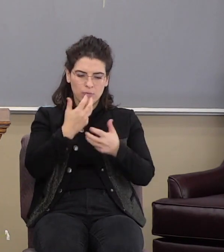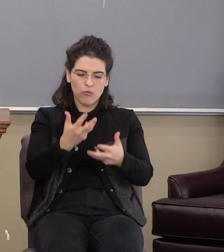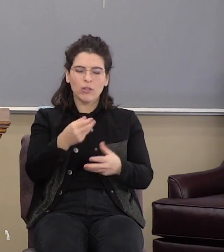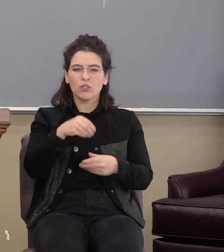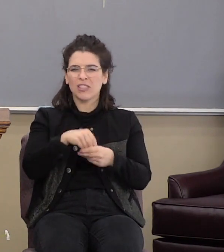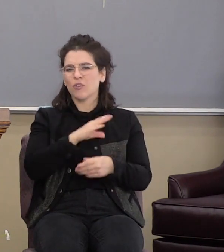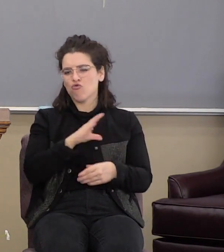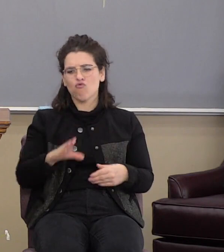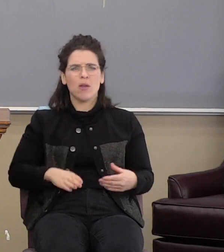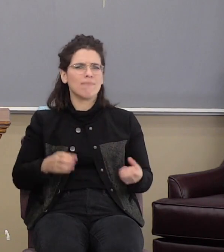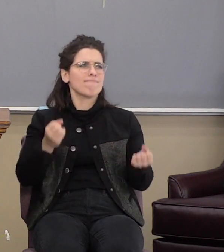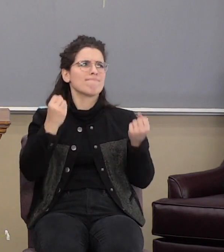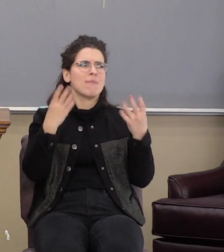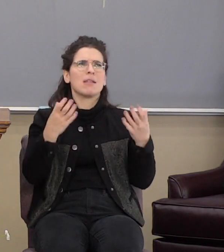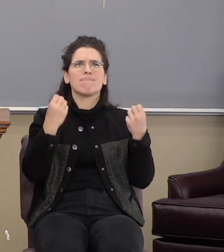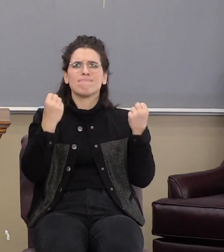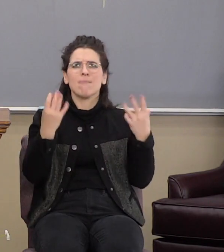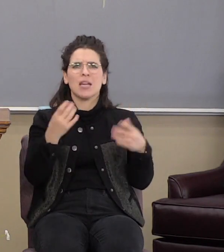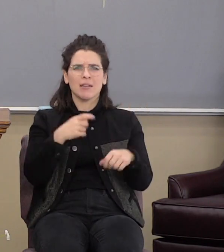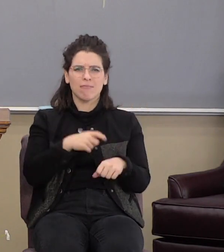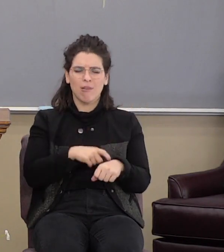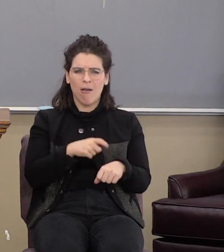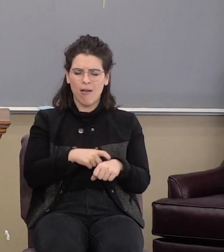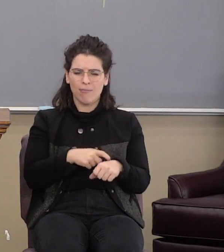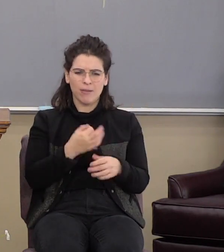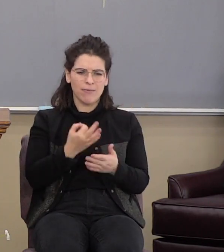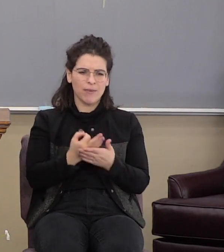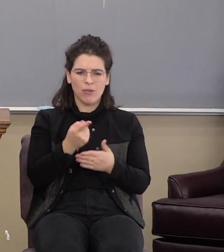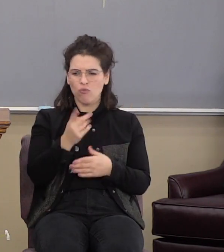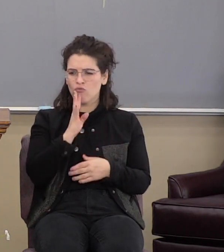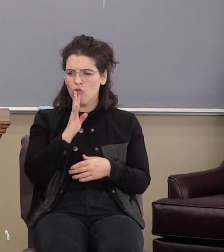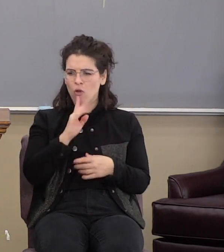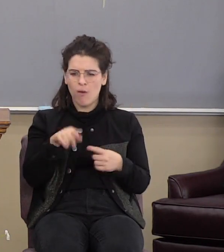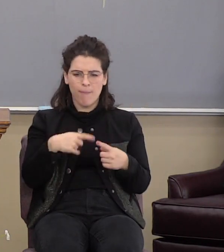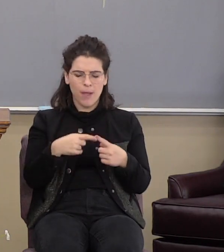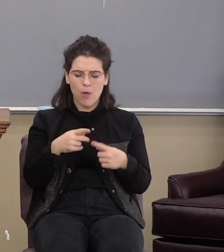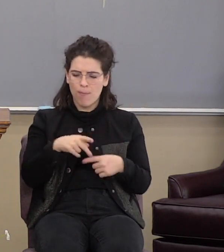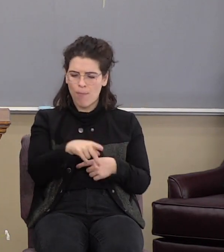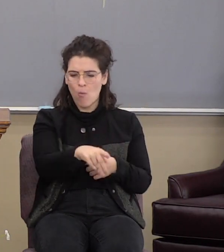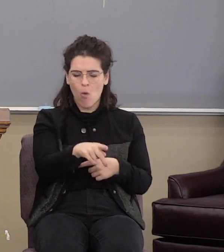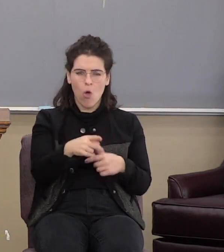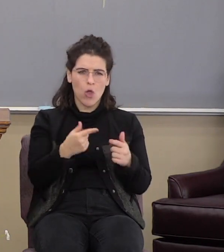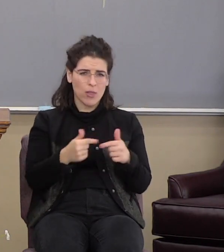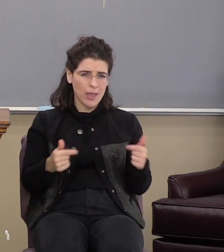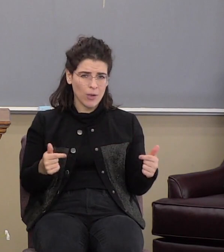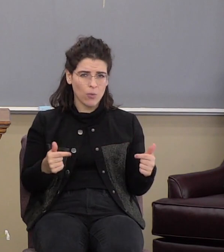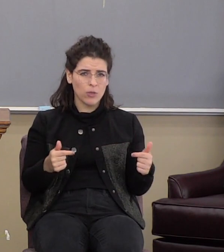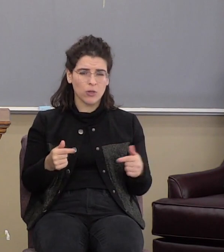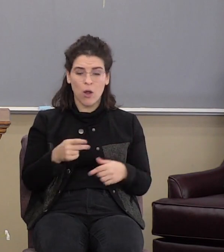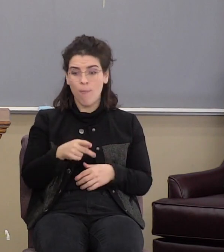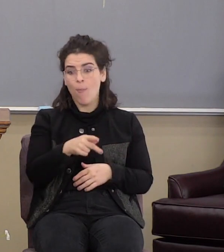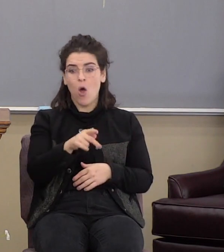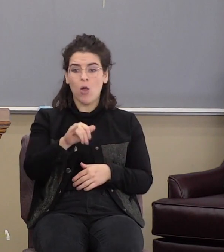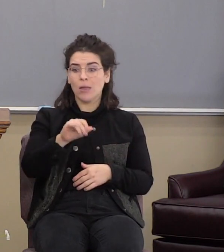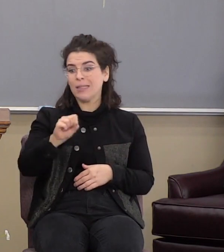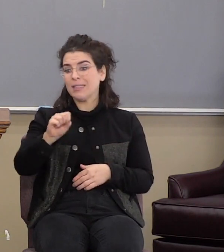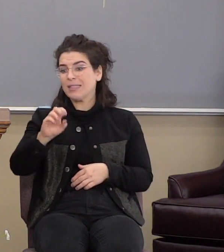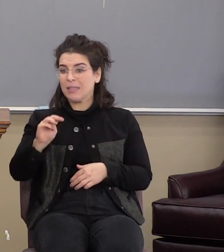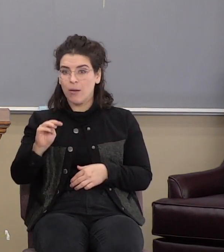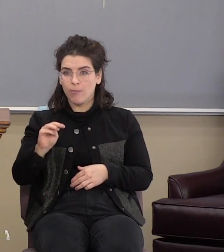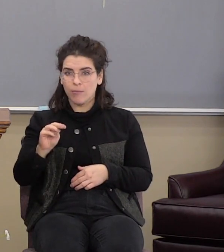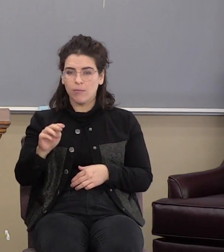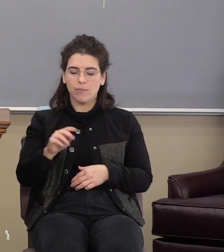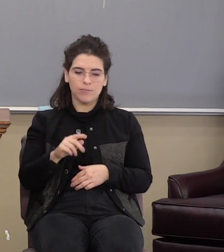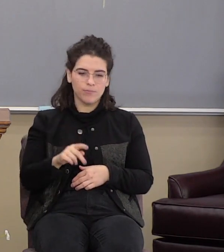Christ numerous times. In fact, you talk about Pauline language, a Paulism. Paul